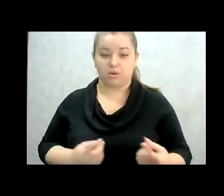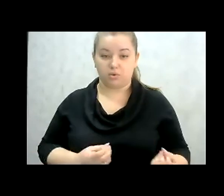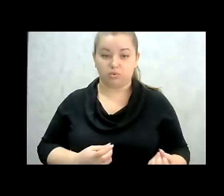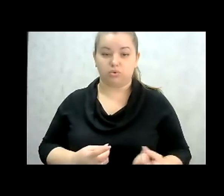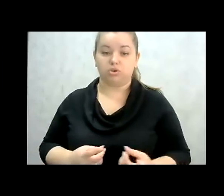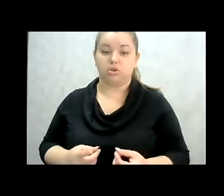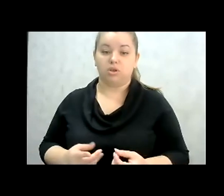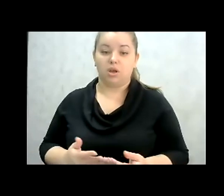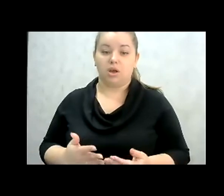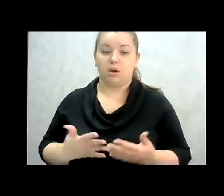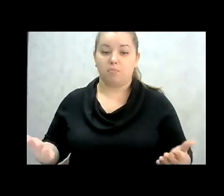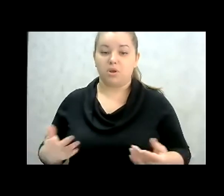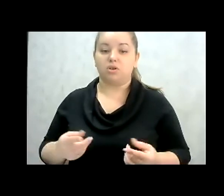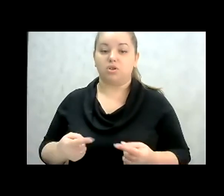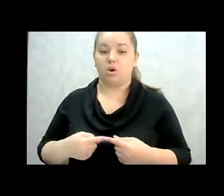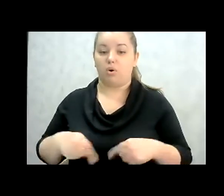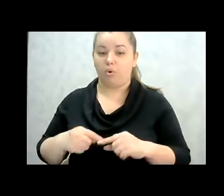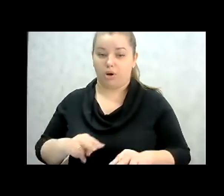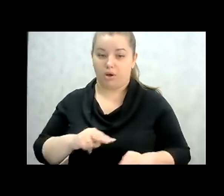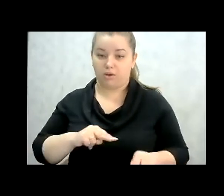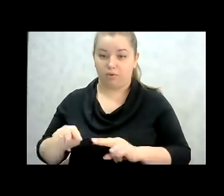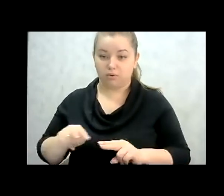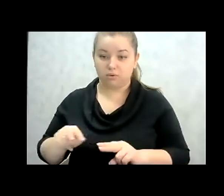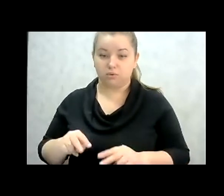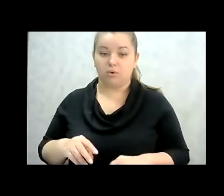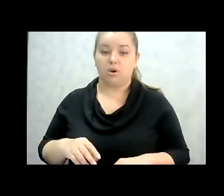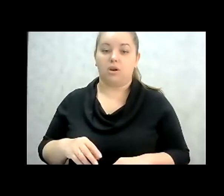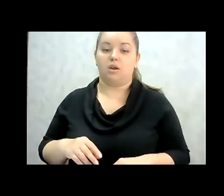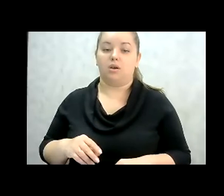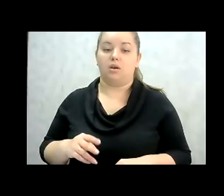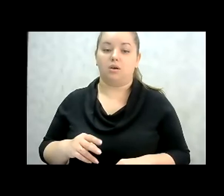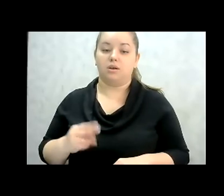and therefore we need to involve other